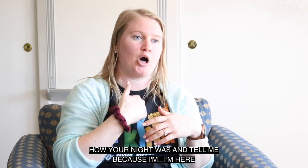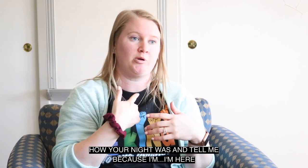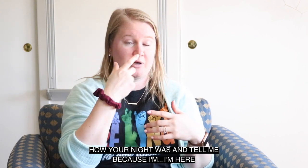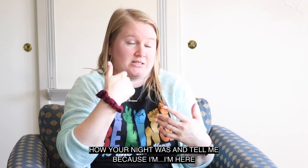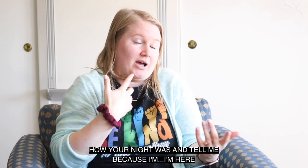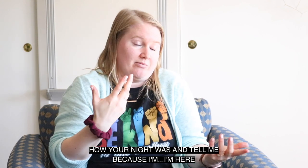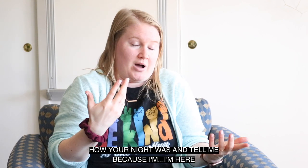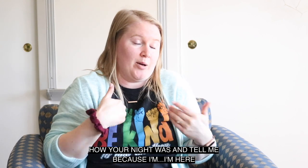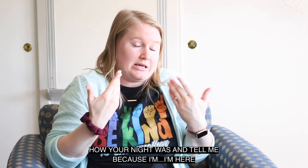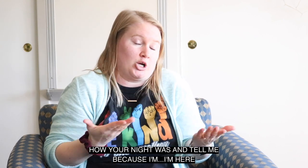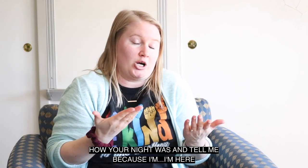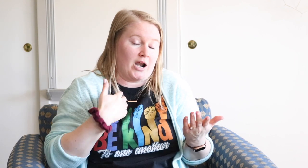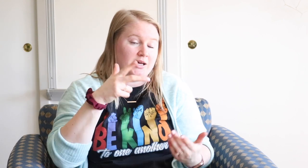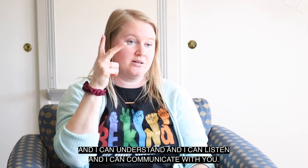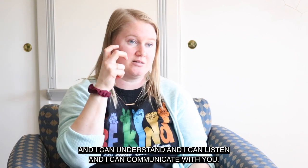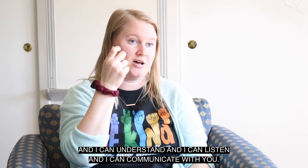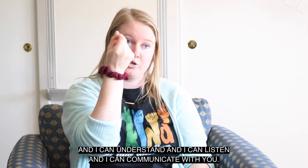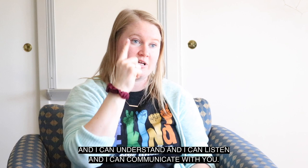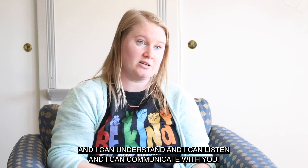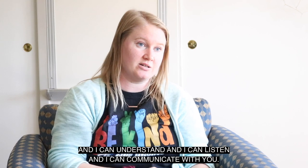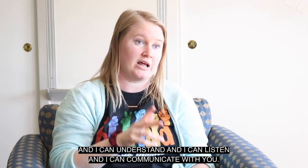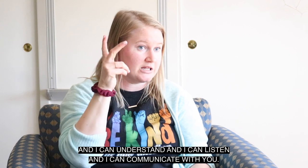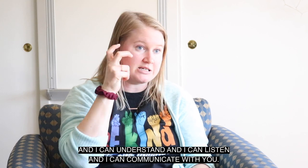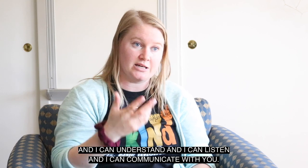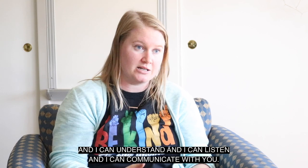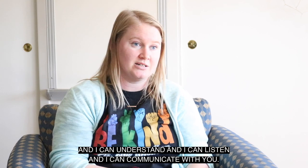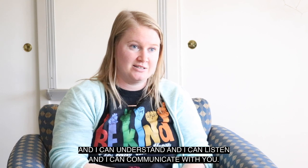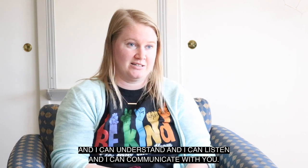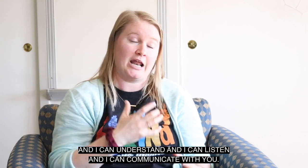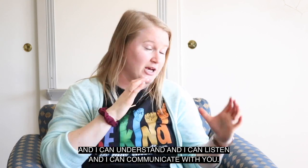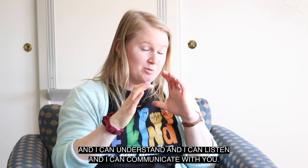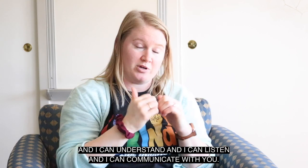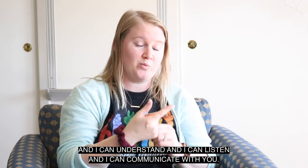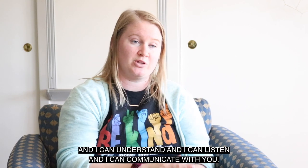me because I'm here and I can understand and I can listen and I can communicate with you.